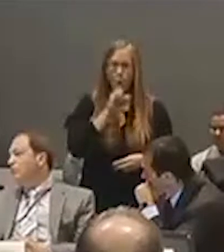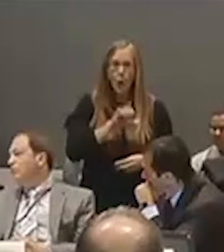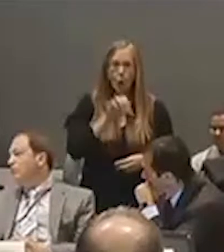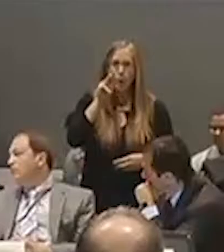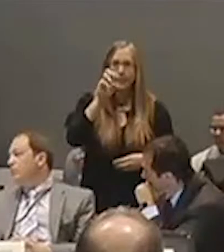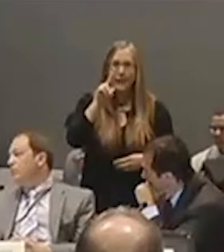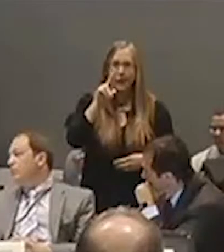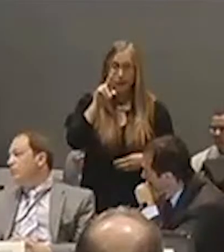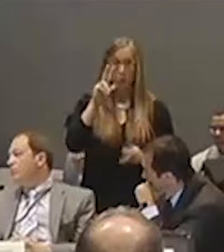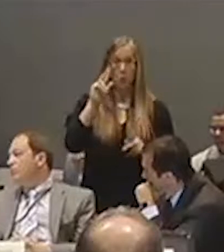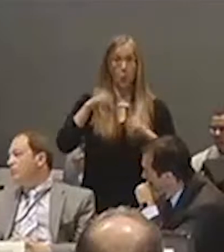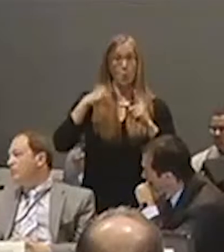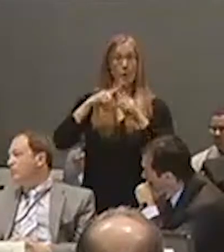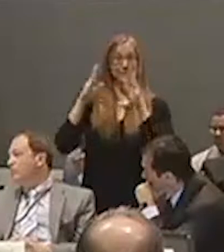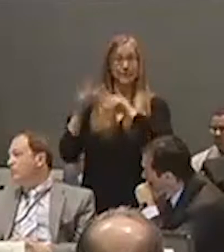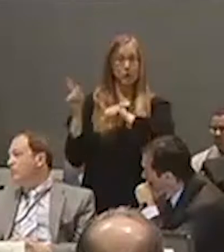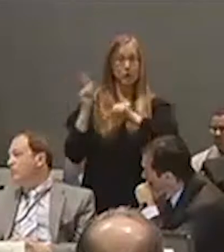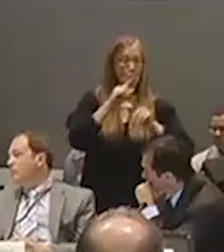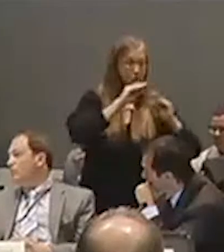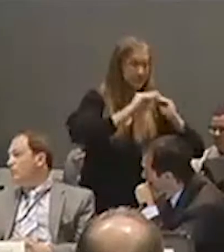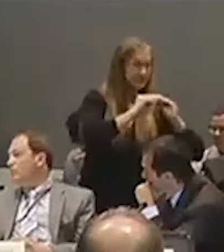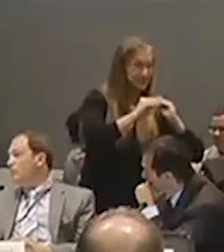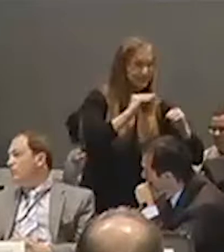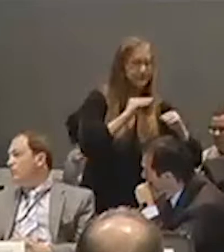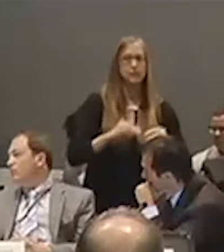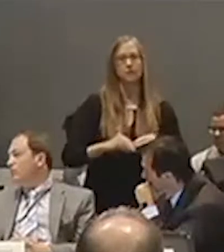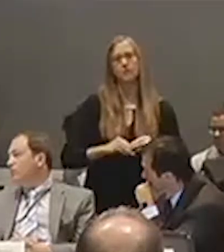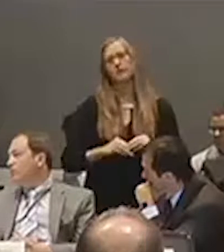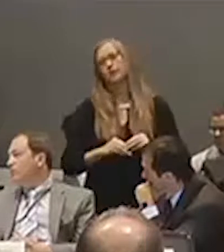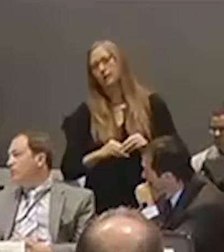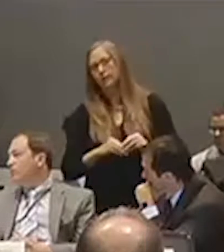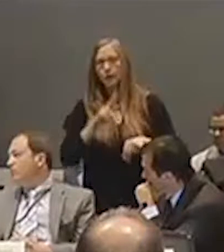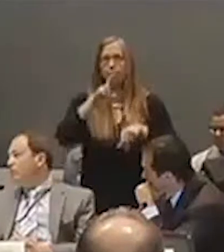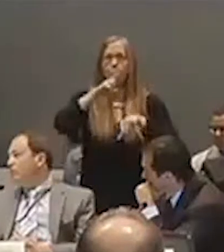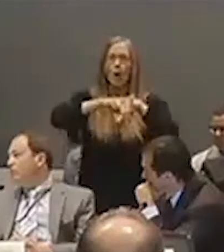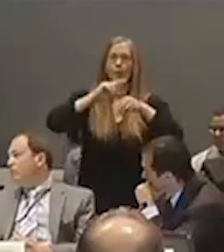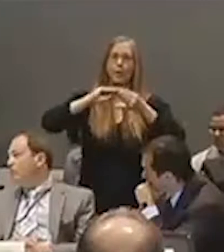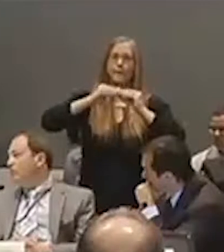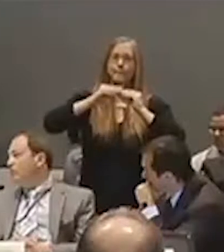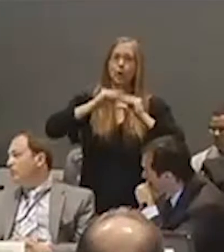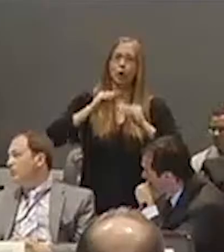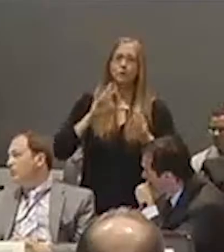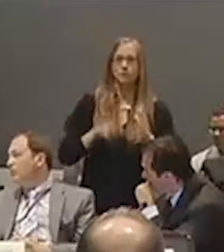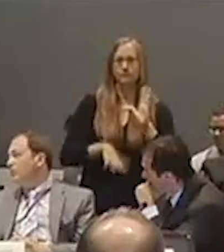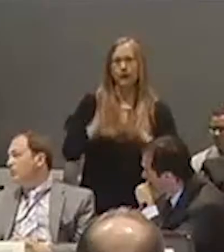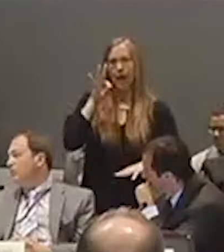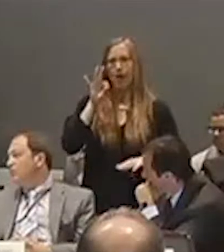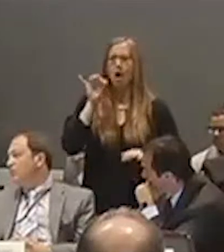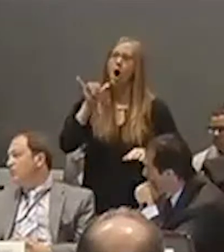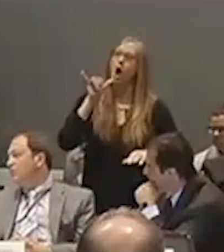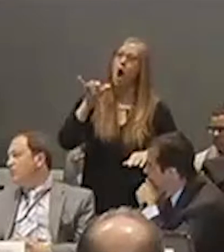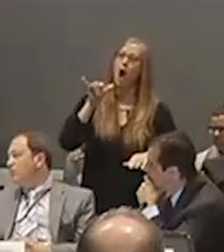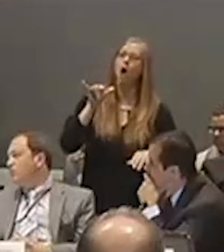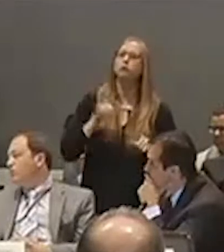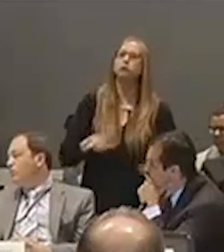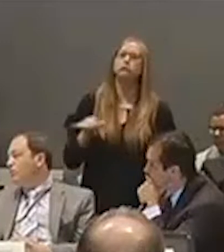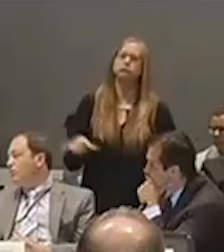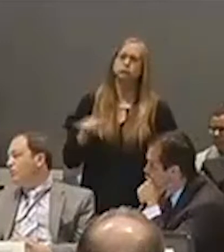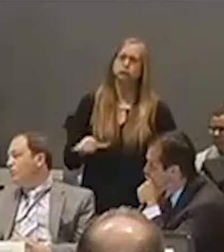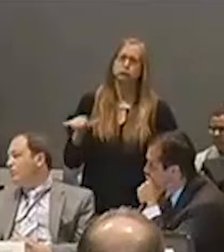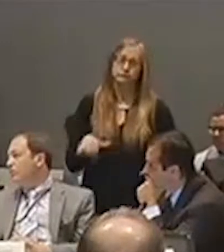go make the adjustment, and then it starts coming out with normal figures that they're used to. But